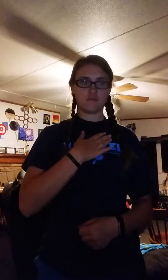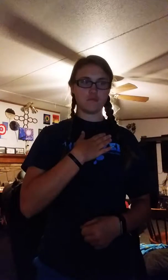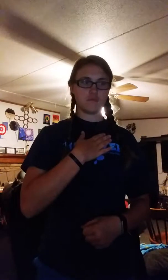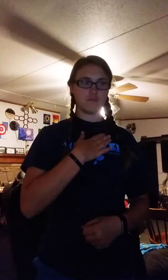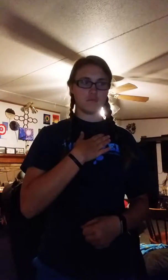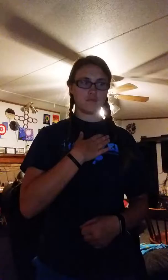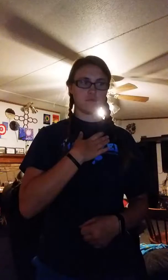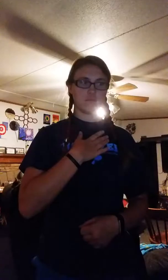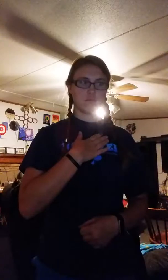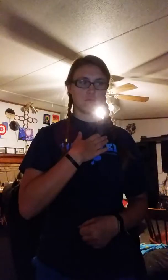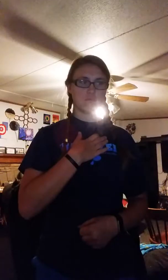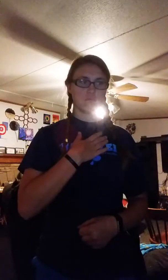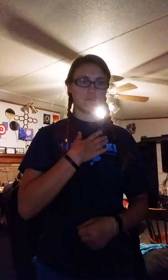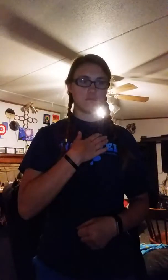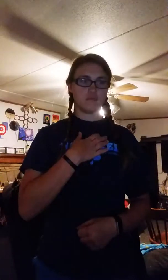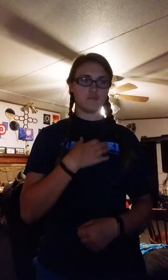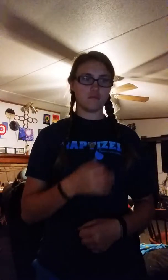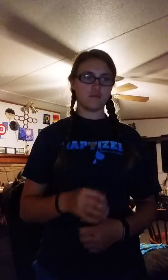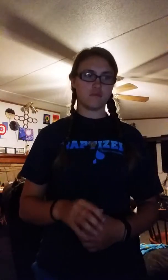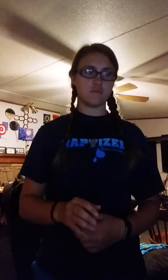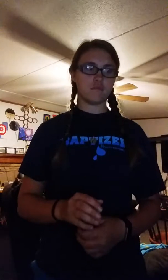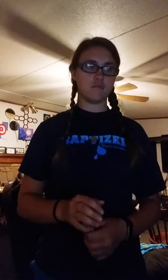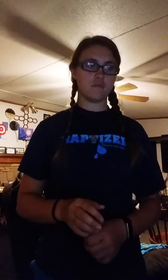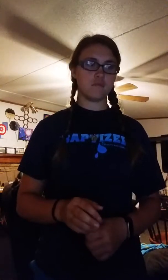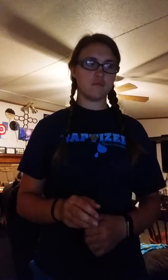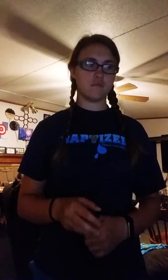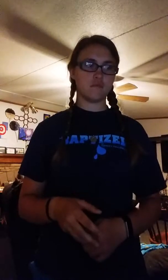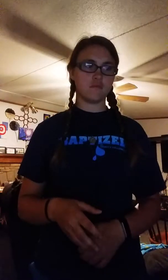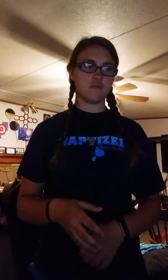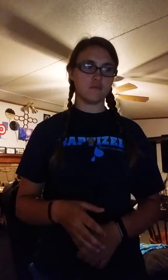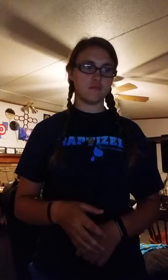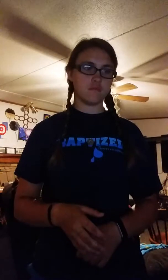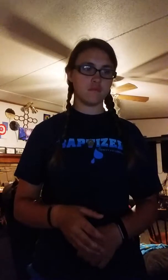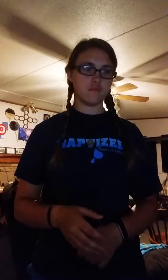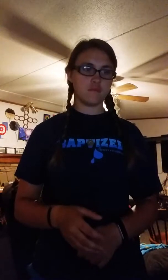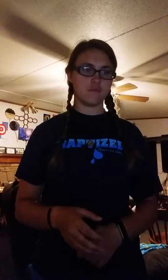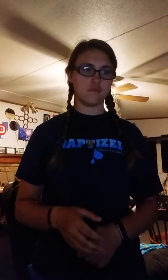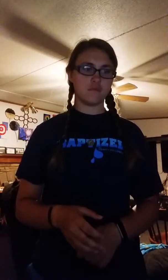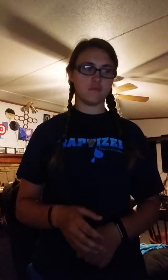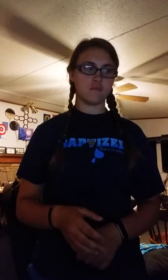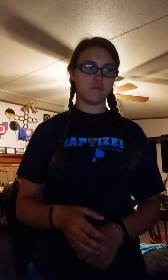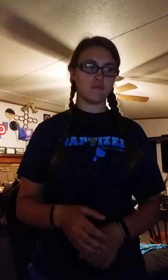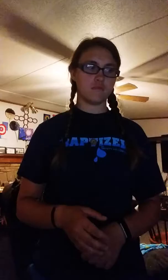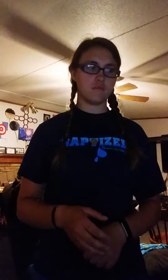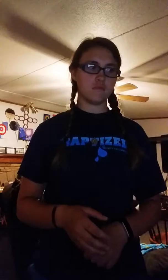mine